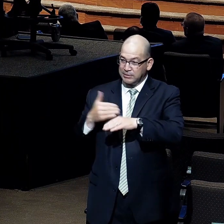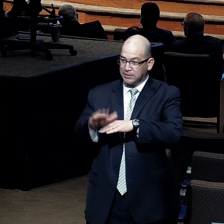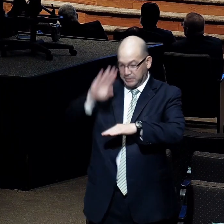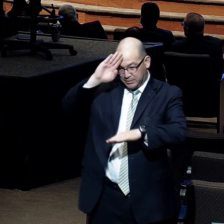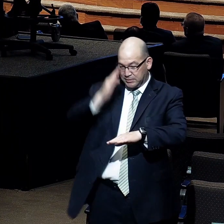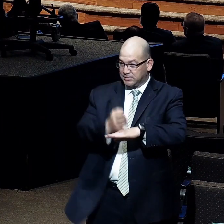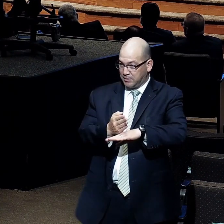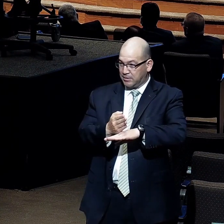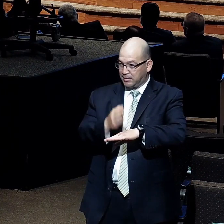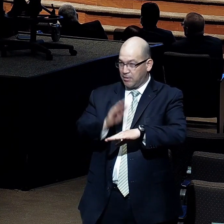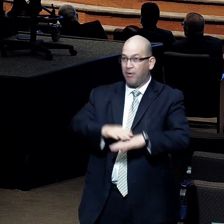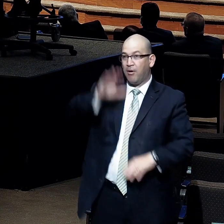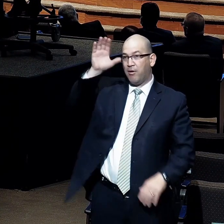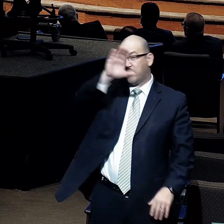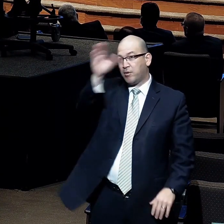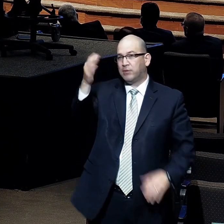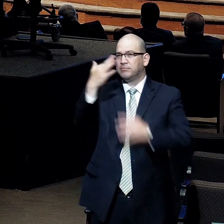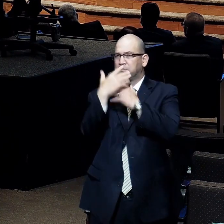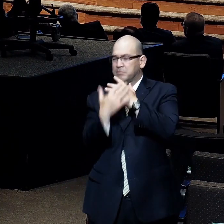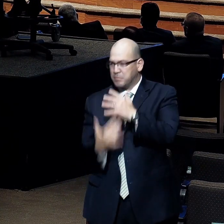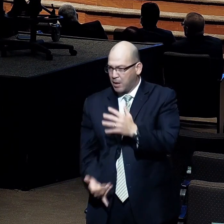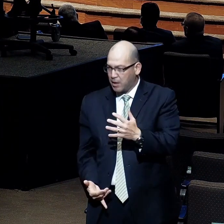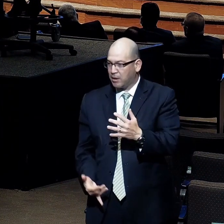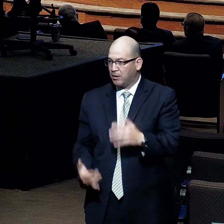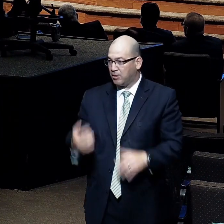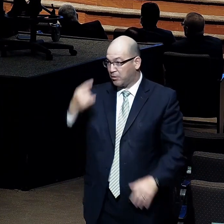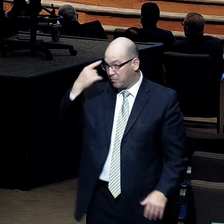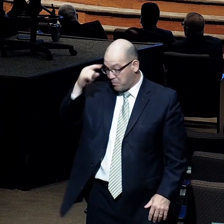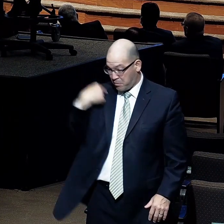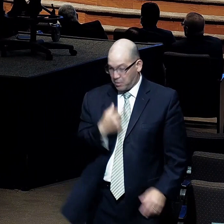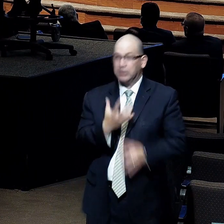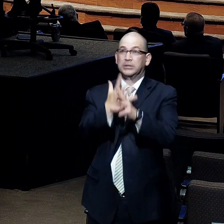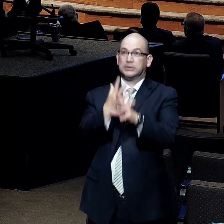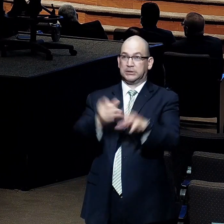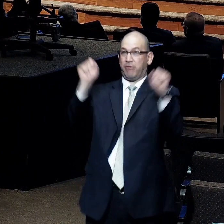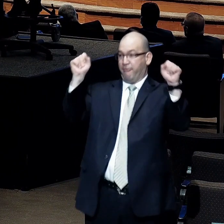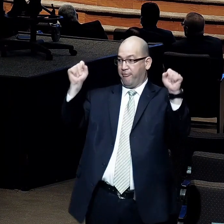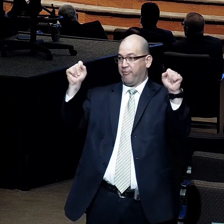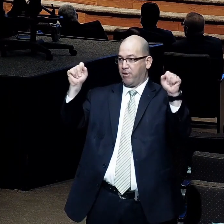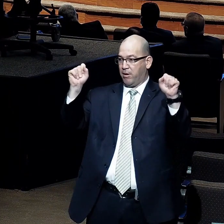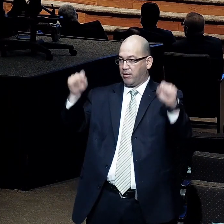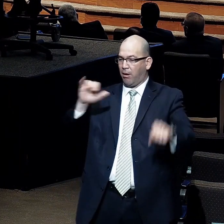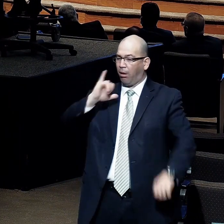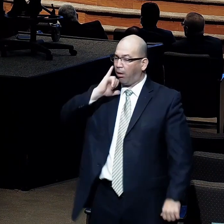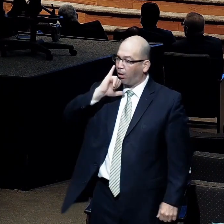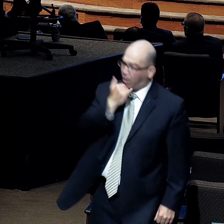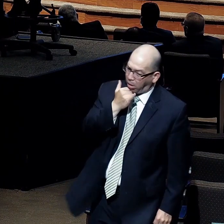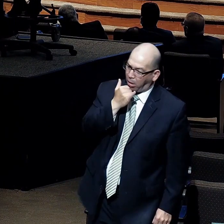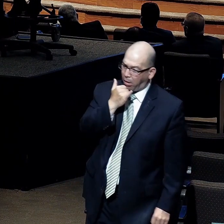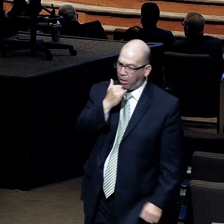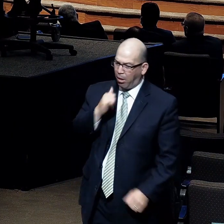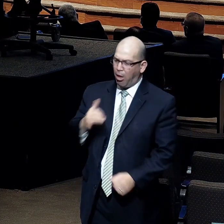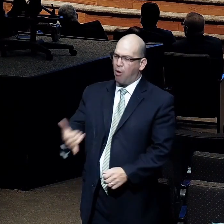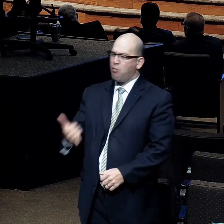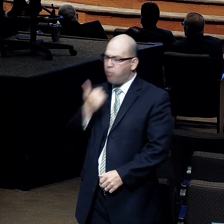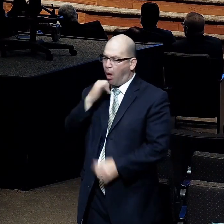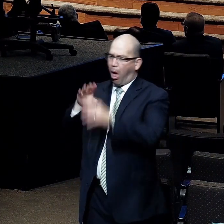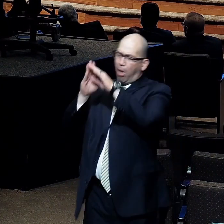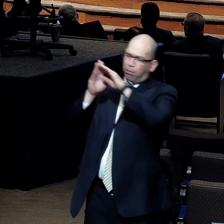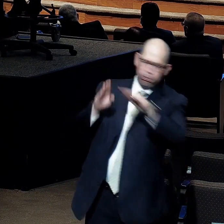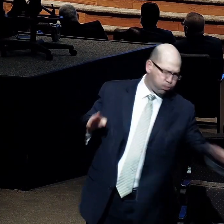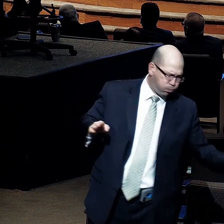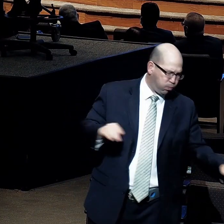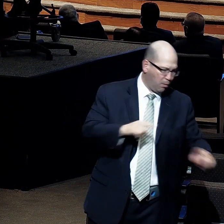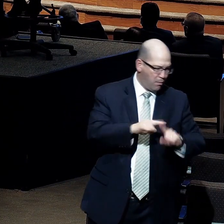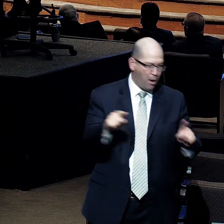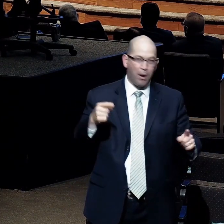blood. He shed his blood so that we could be redeemed. We could have messed our fence all up. We could be a foot off the mark, but we are redeemed. We